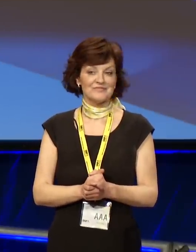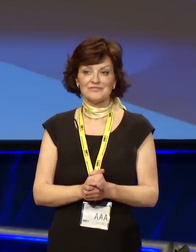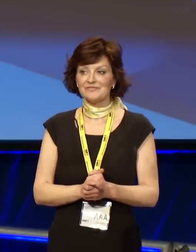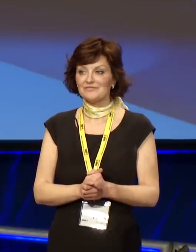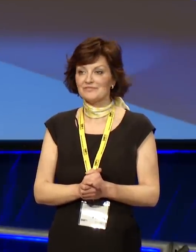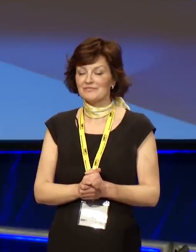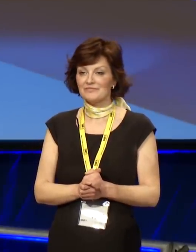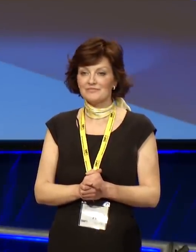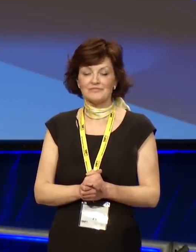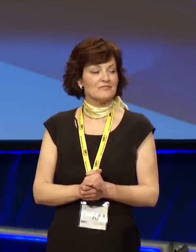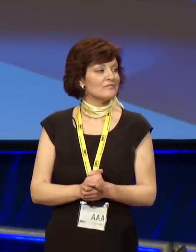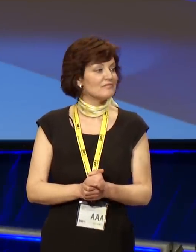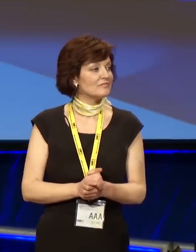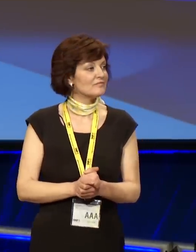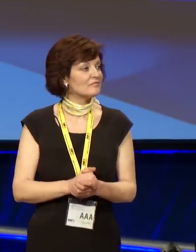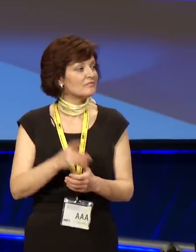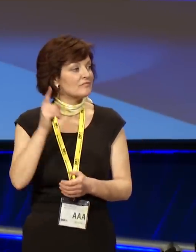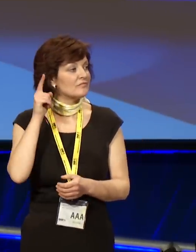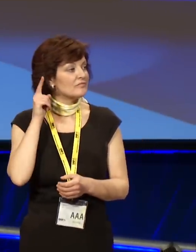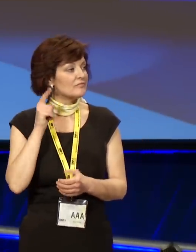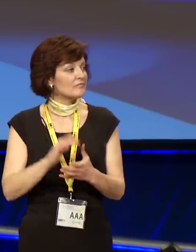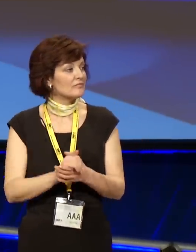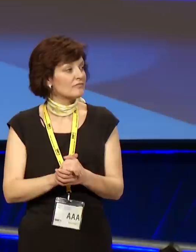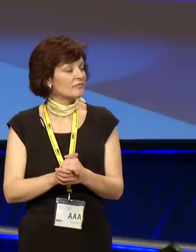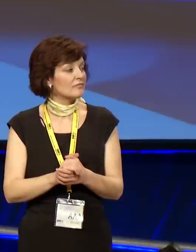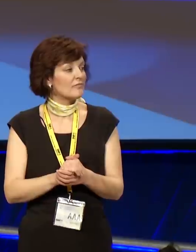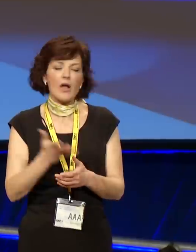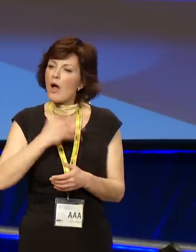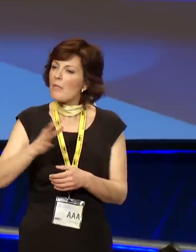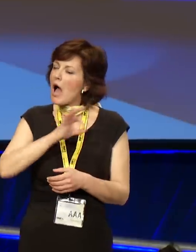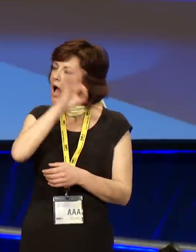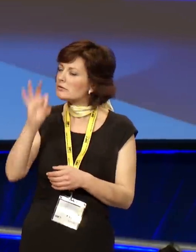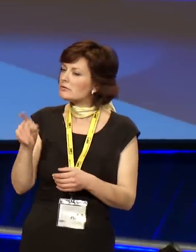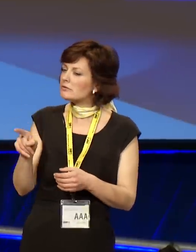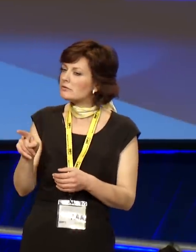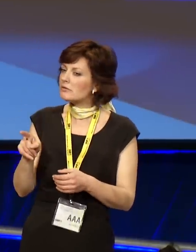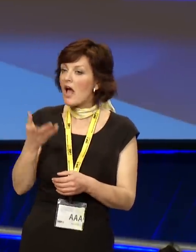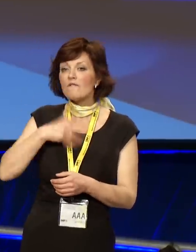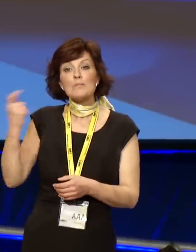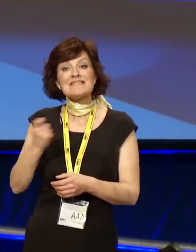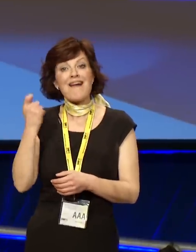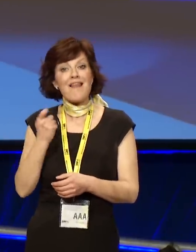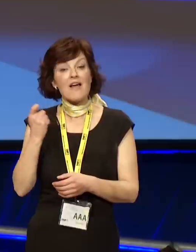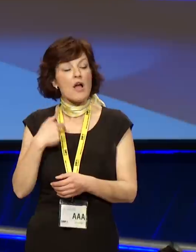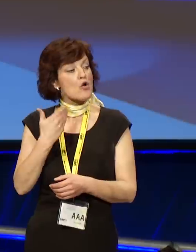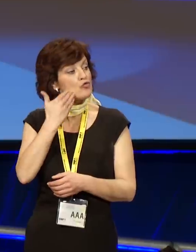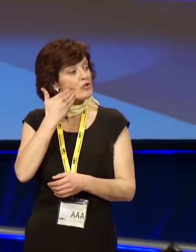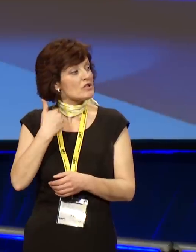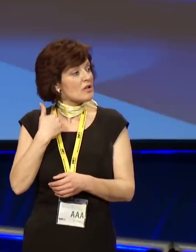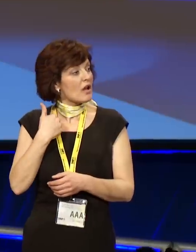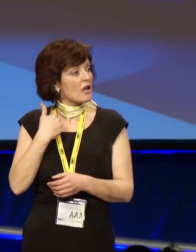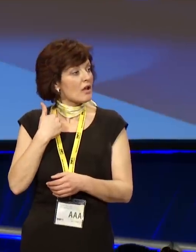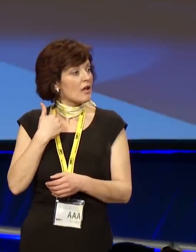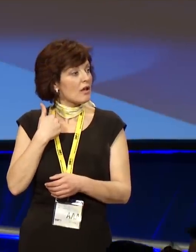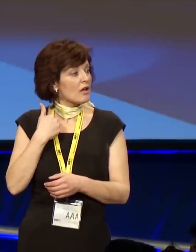I pestered them so much, they actually paid me £25. Anyway, I'm just wondering, I'm from Stirling, and recently I believe your book signing